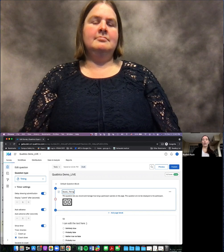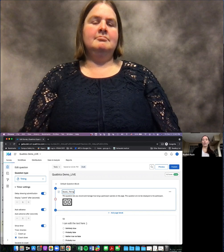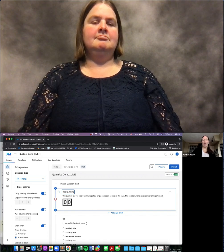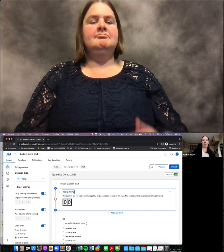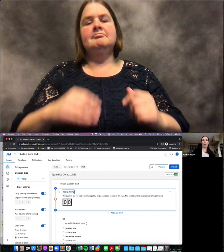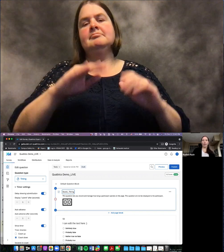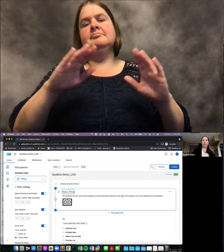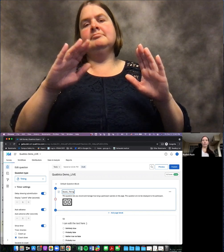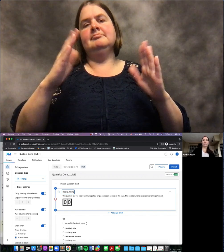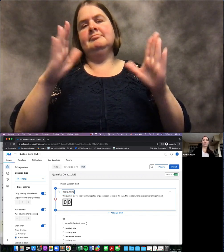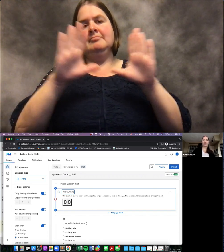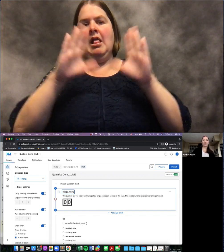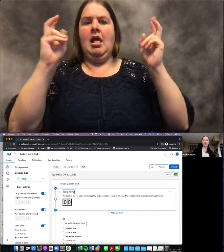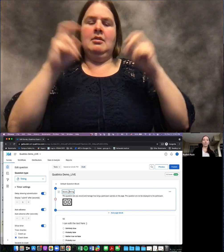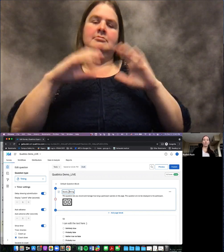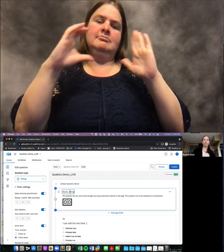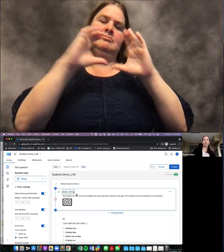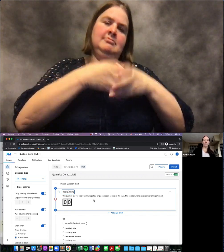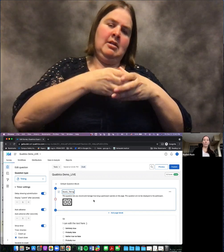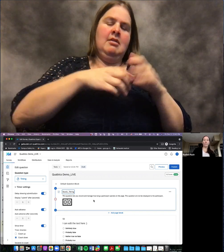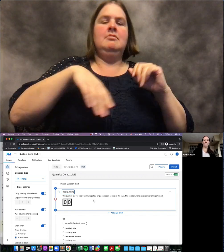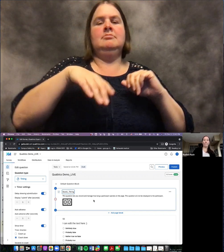block 1 timing.